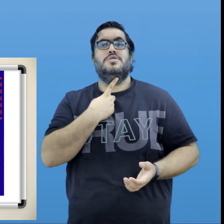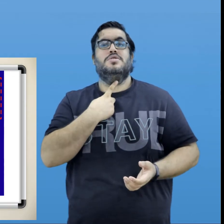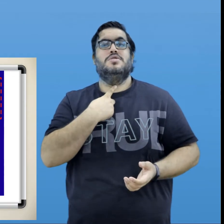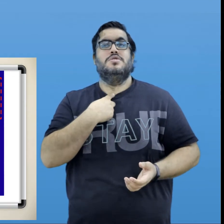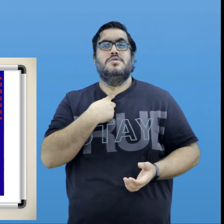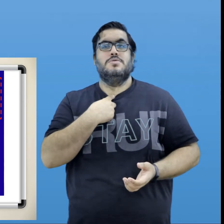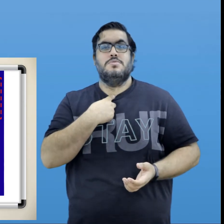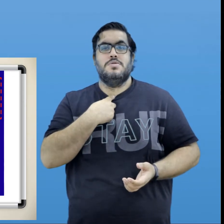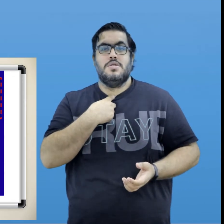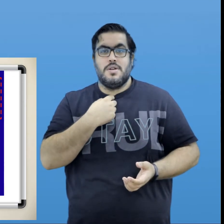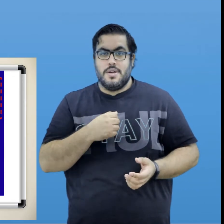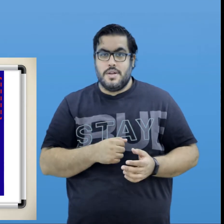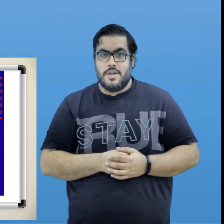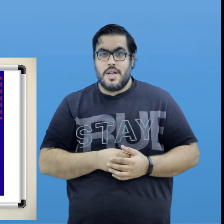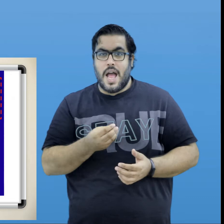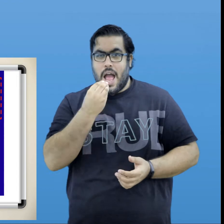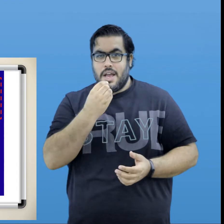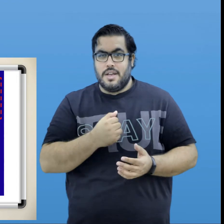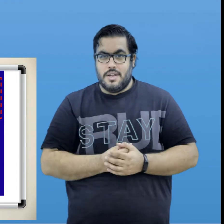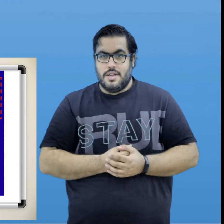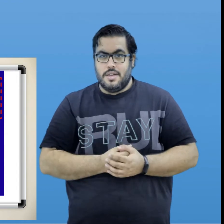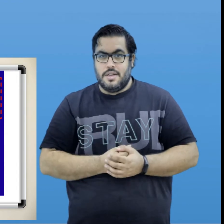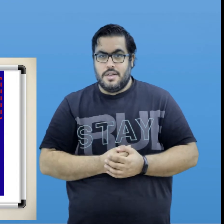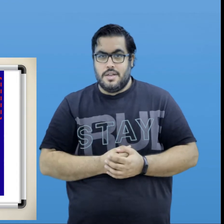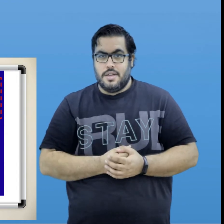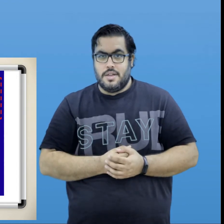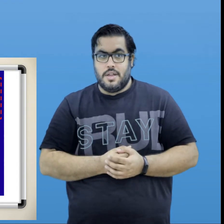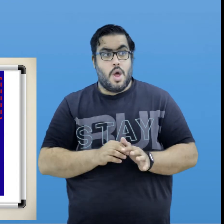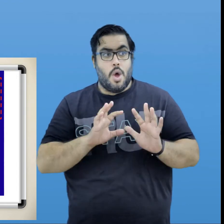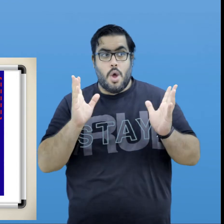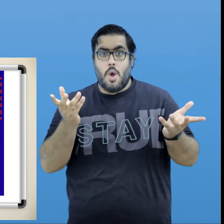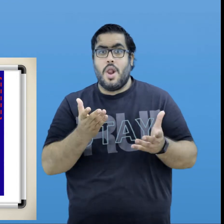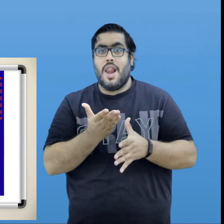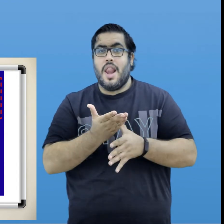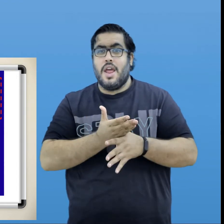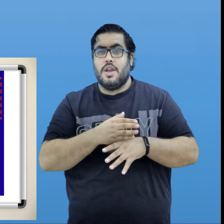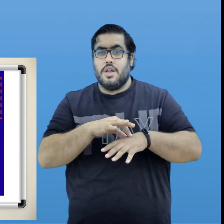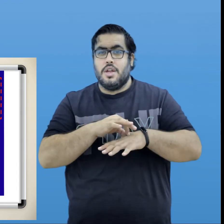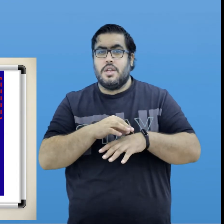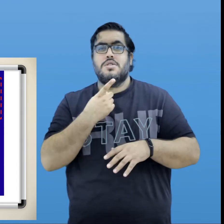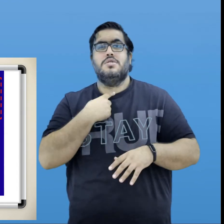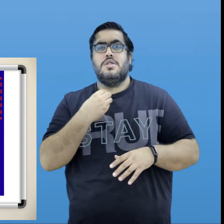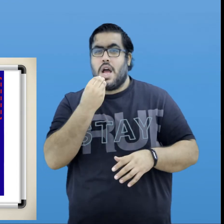And in your opinion, why do you think people like eating in restaurants?